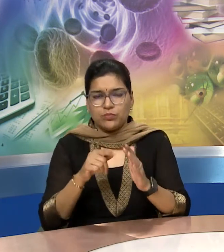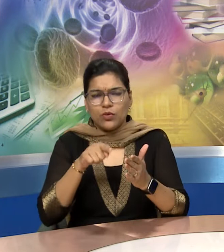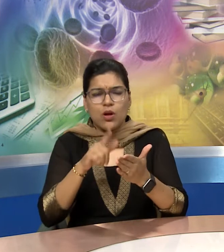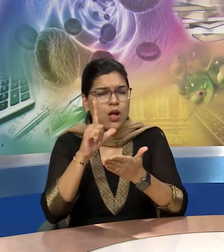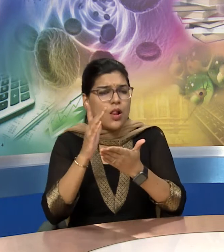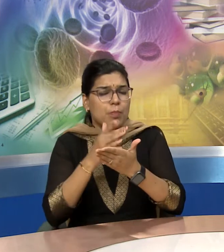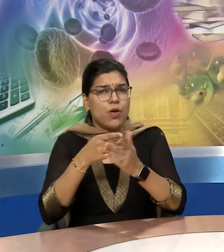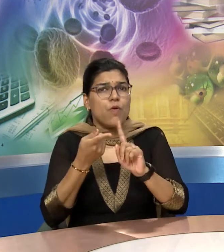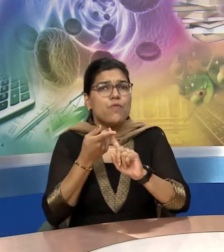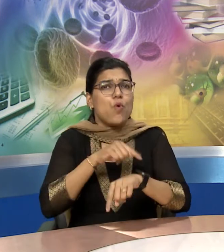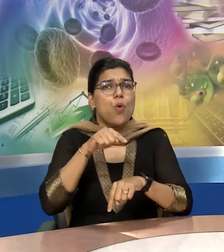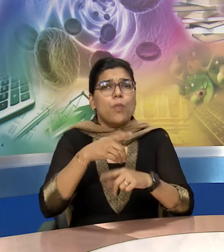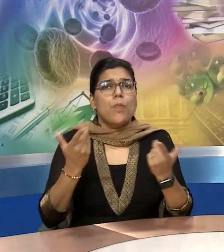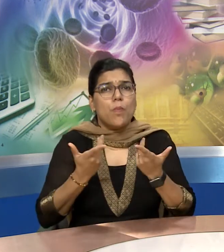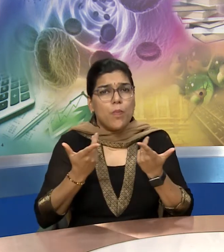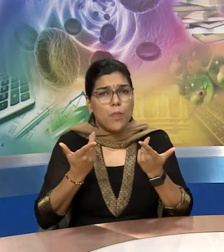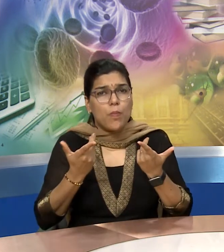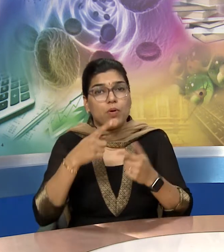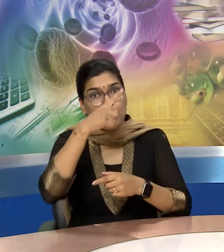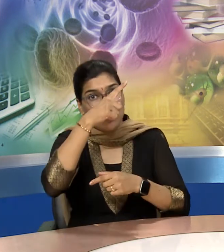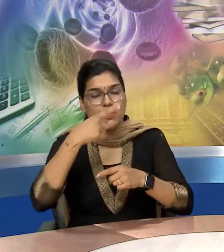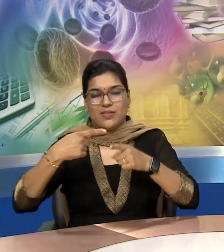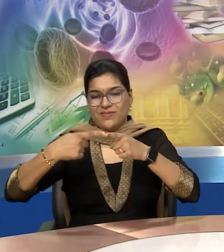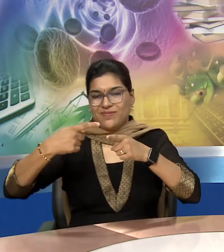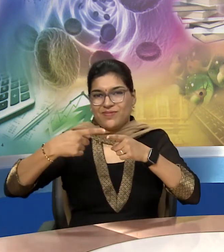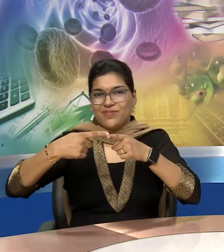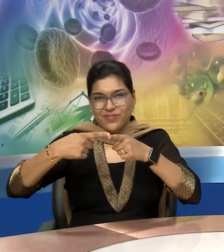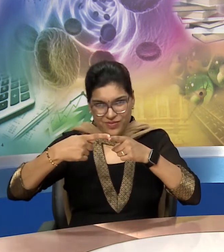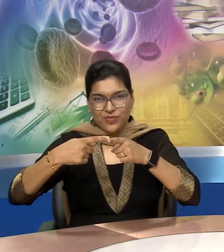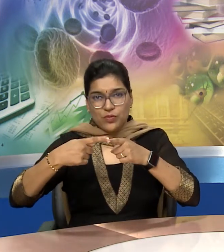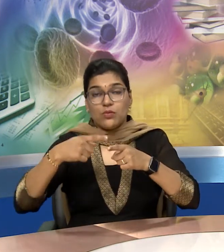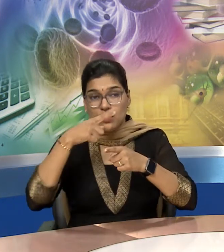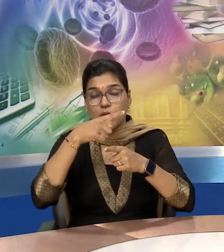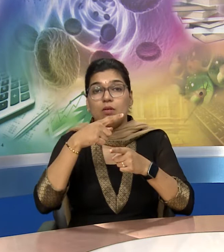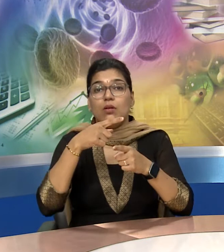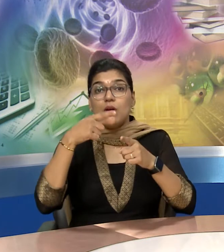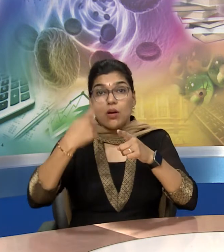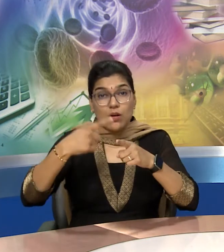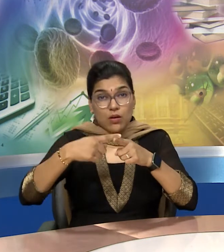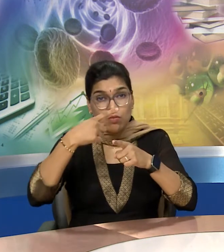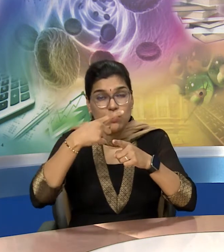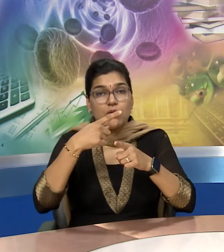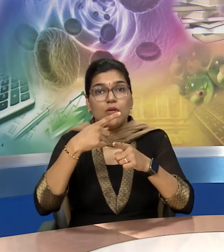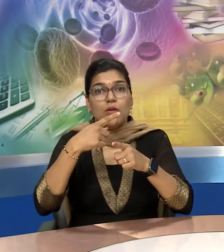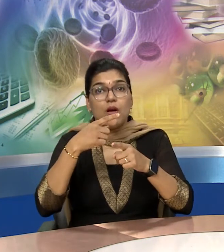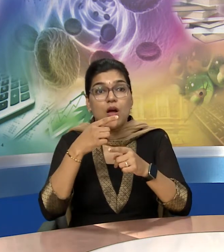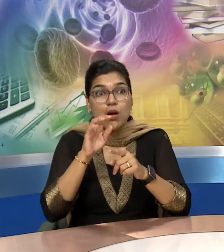The word library is derived from the Latin word.